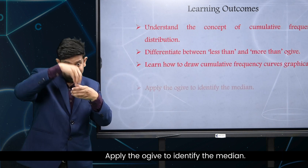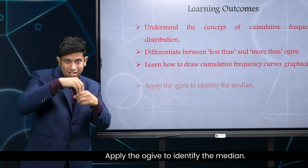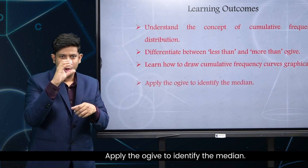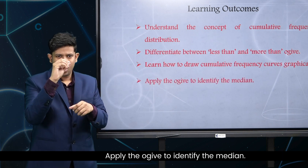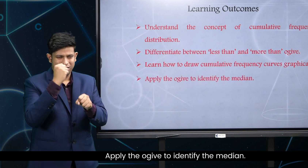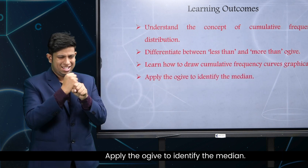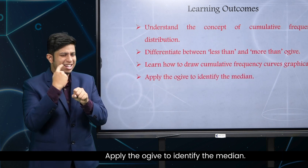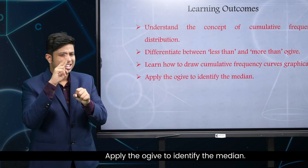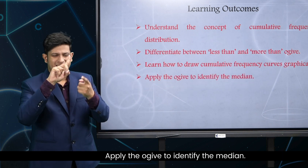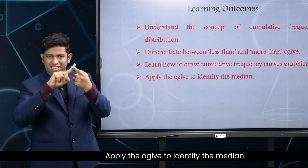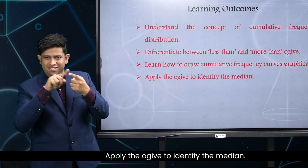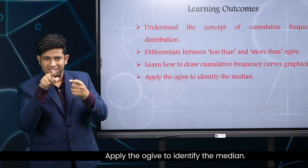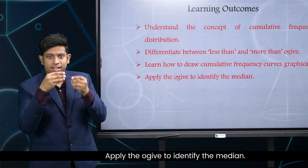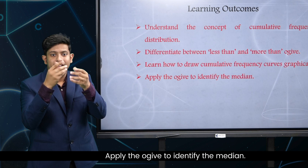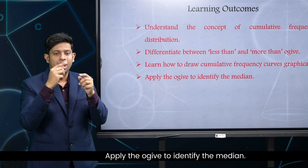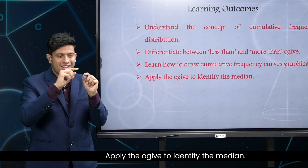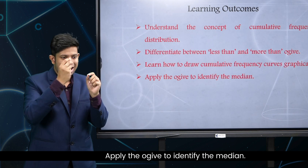Apply the ogive to identify the median.